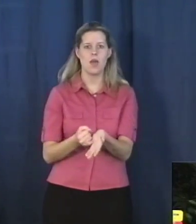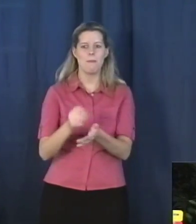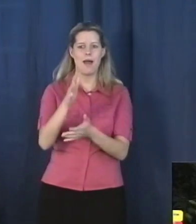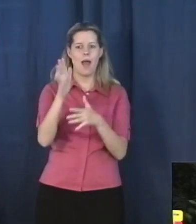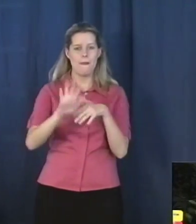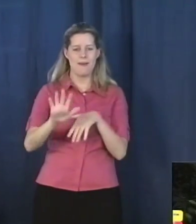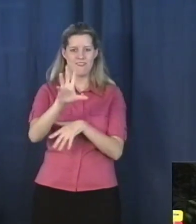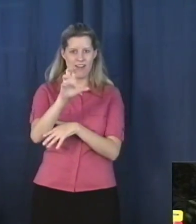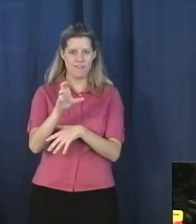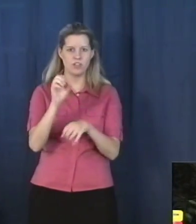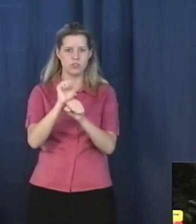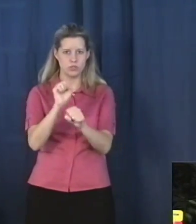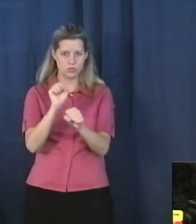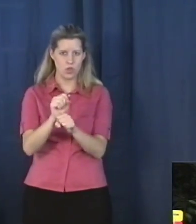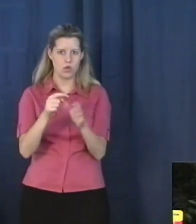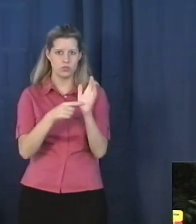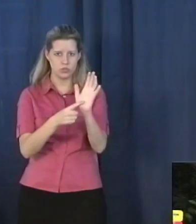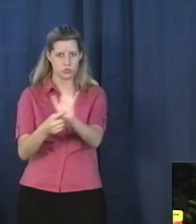with people.